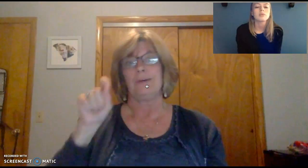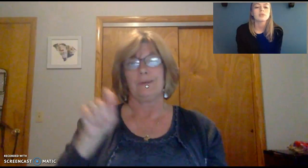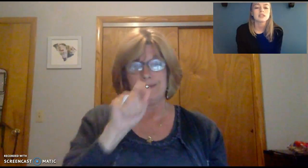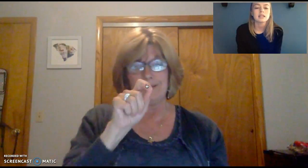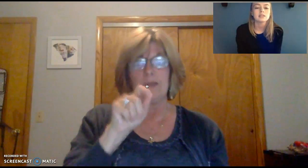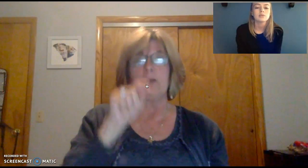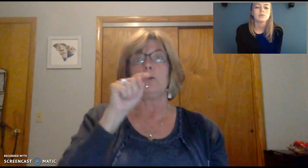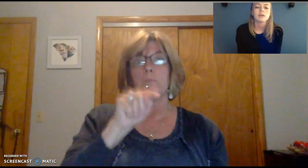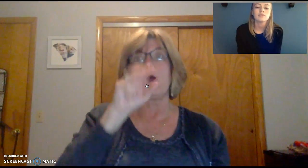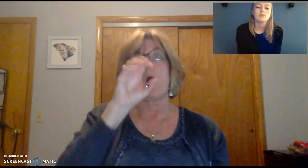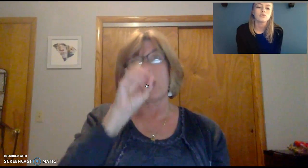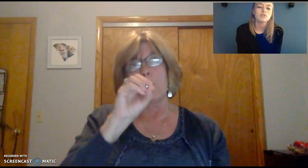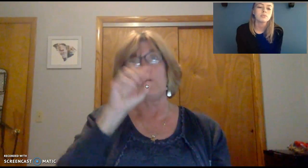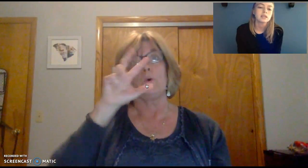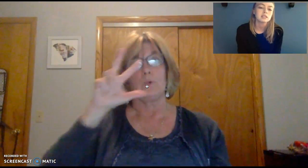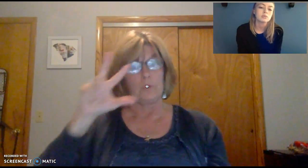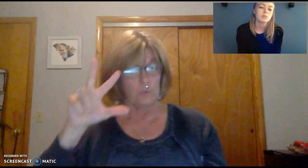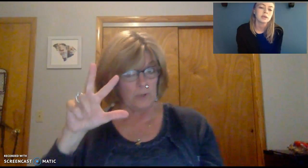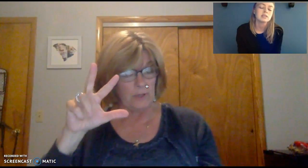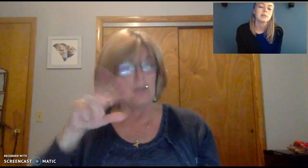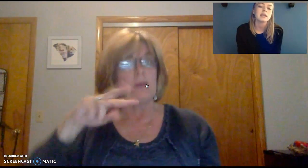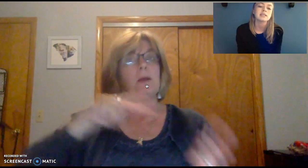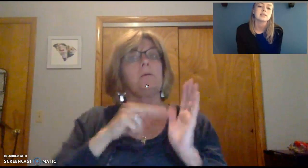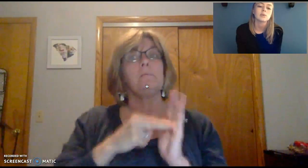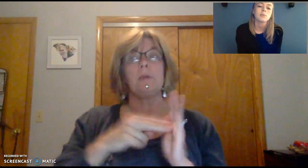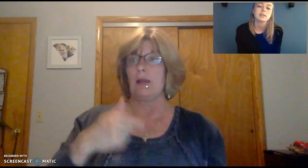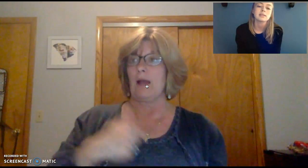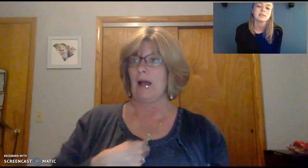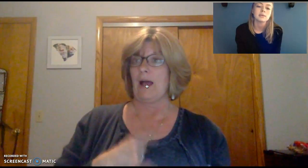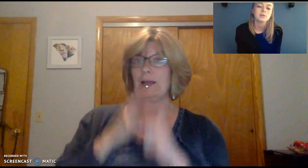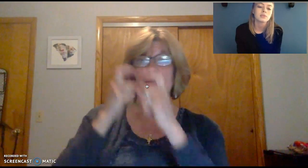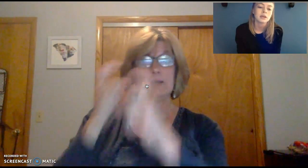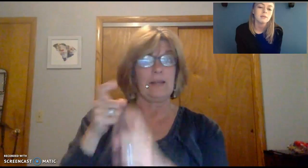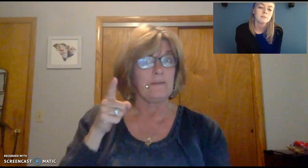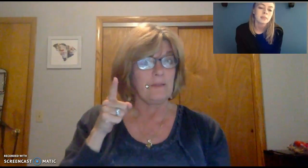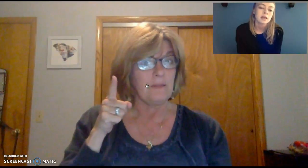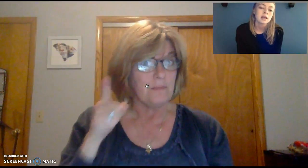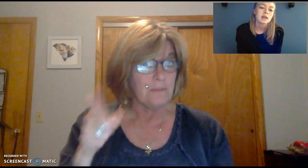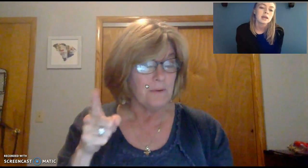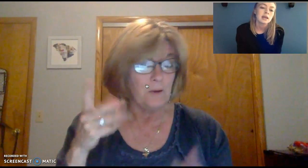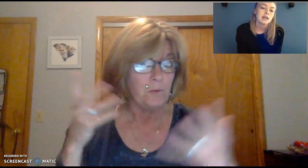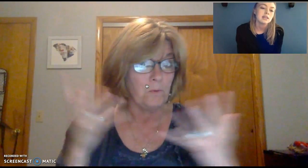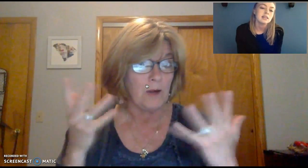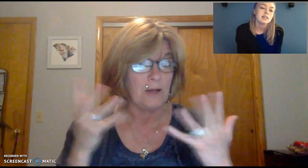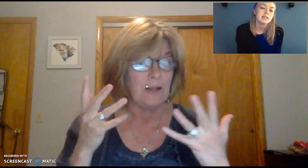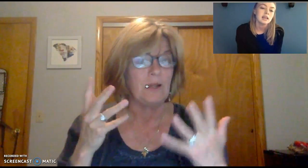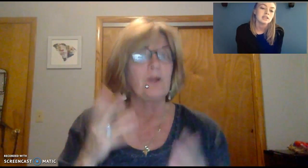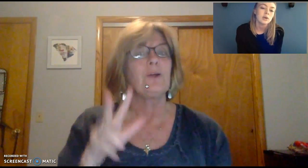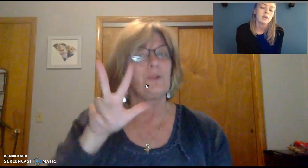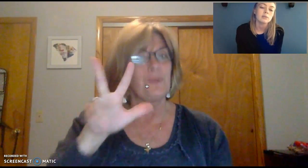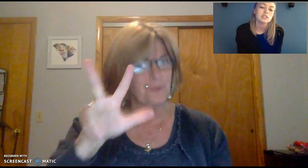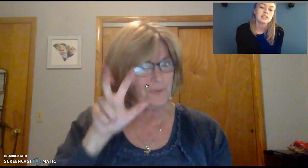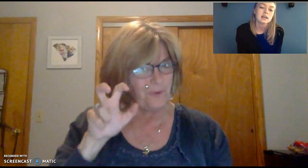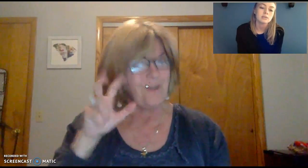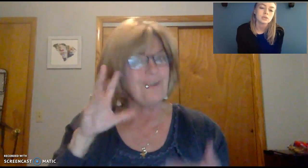So 3%, we would have to move the decimal point to make it 0.03. And so